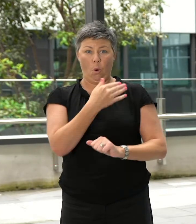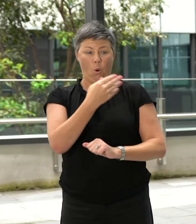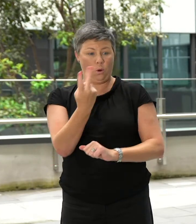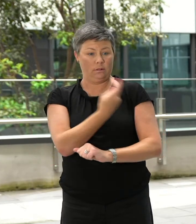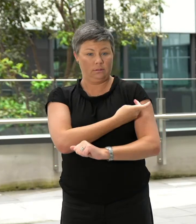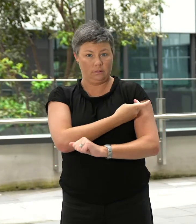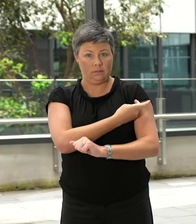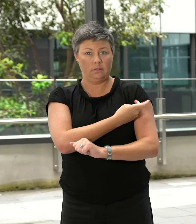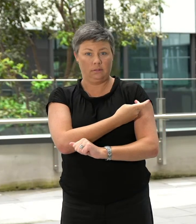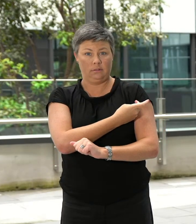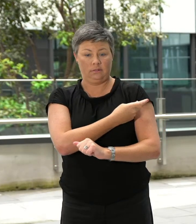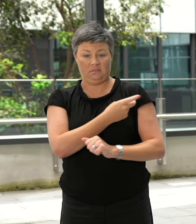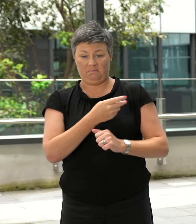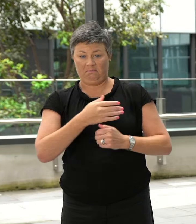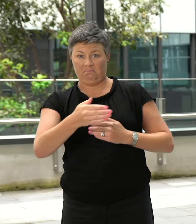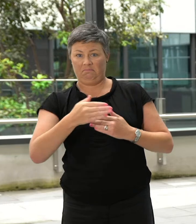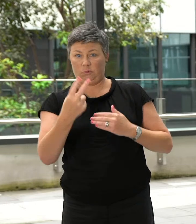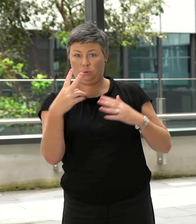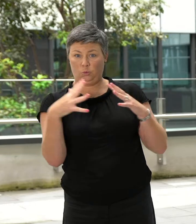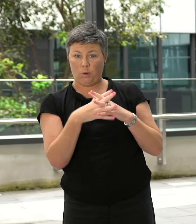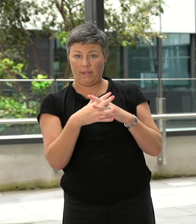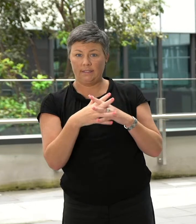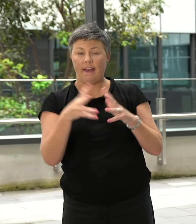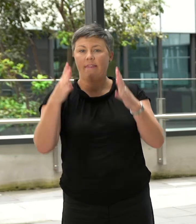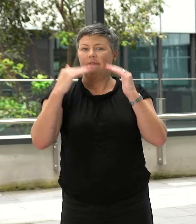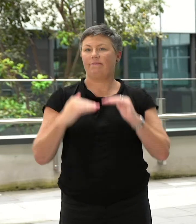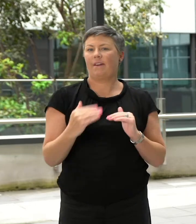on 1B, and our target is to have